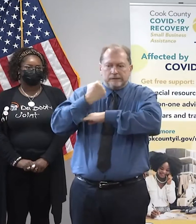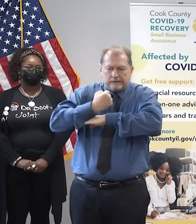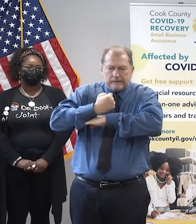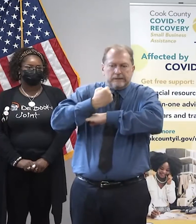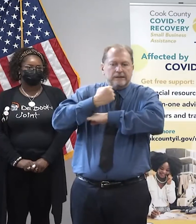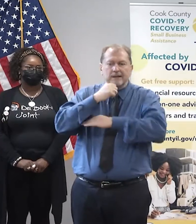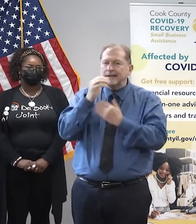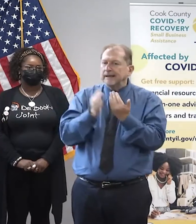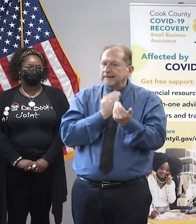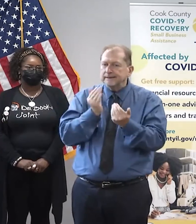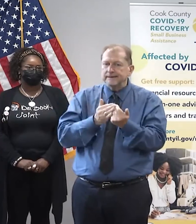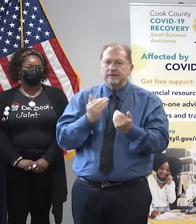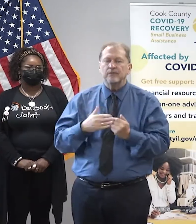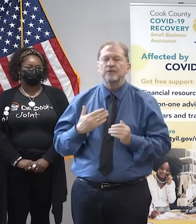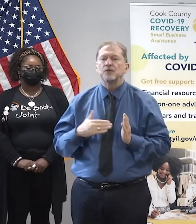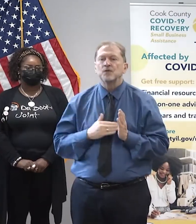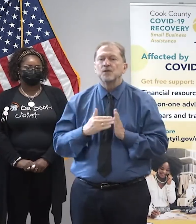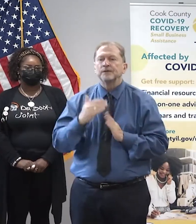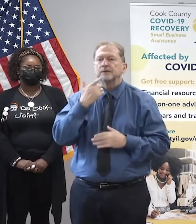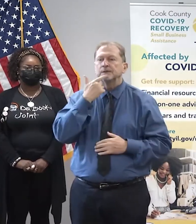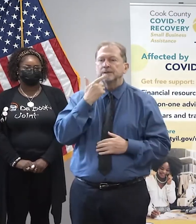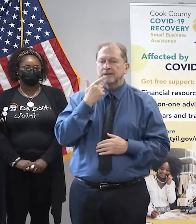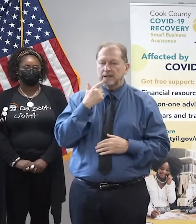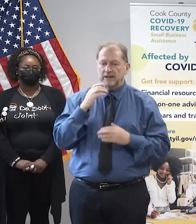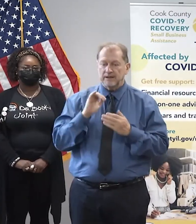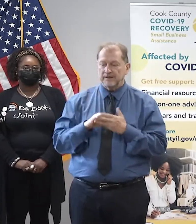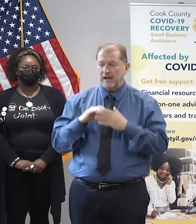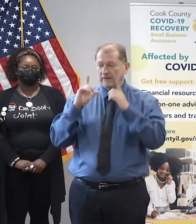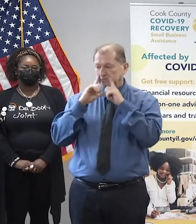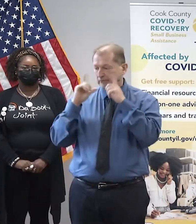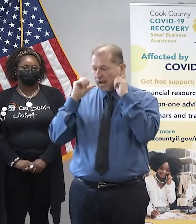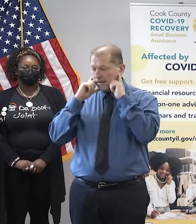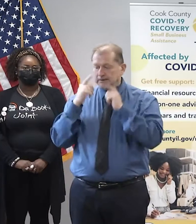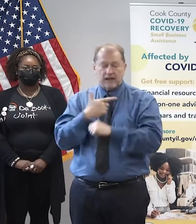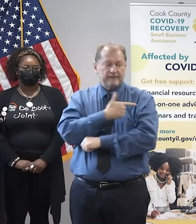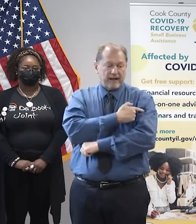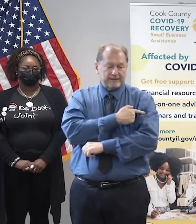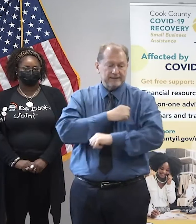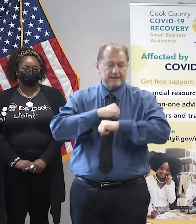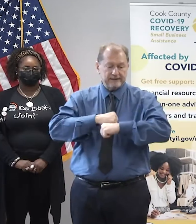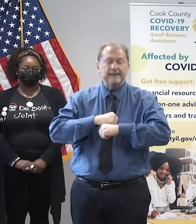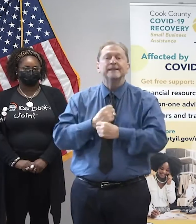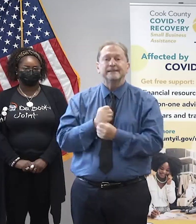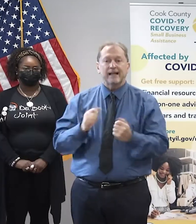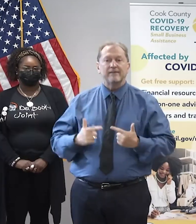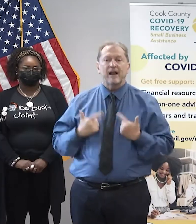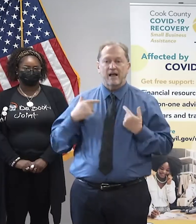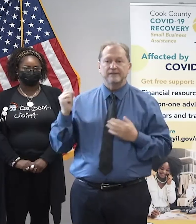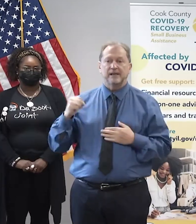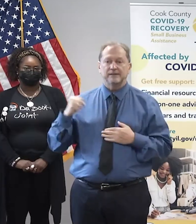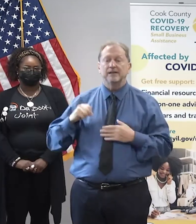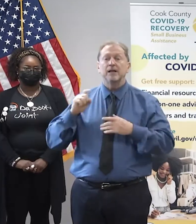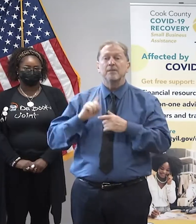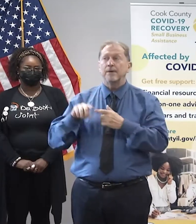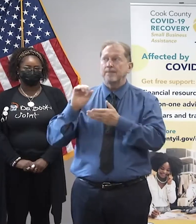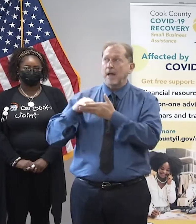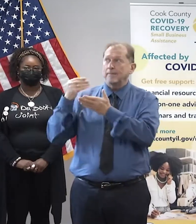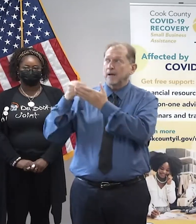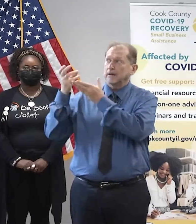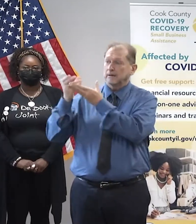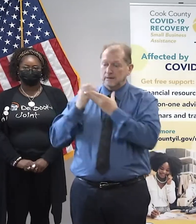say oftentimes that our masks and getting vaccinated save lives. But the grants and the programs